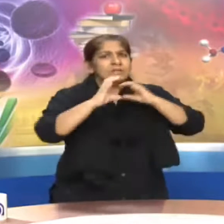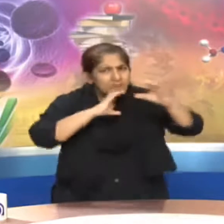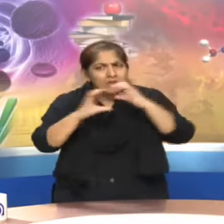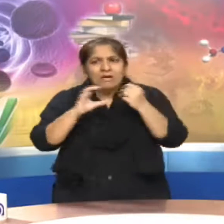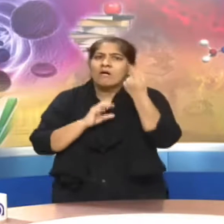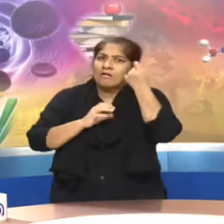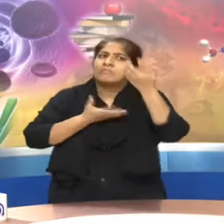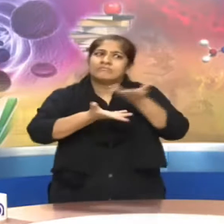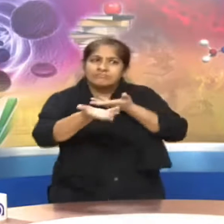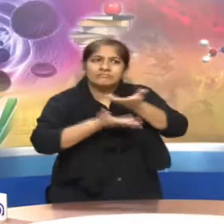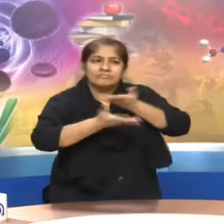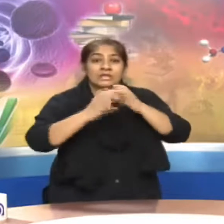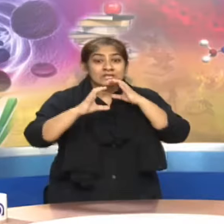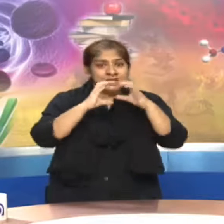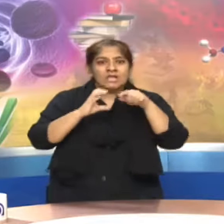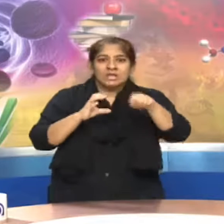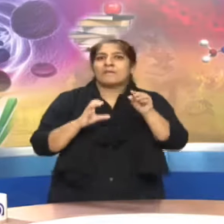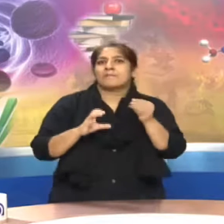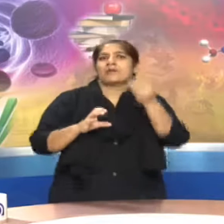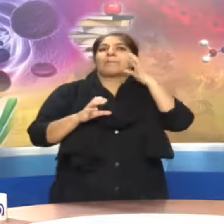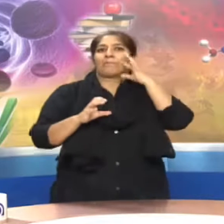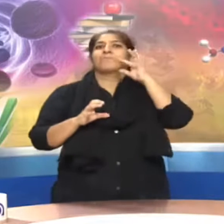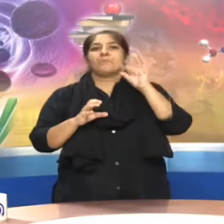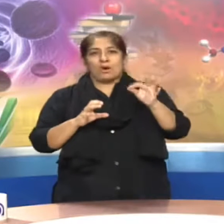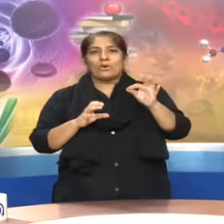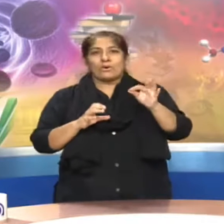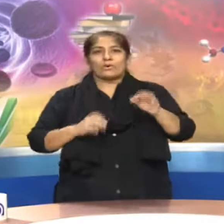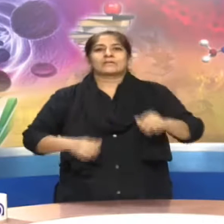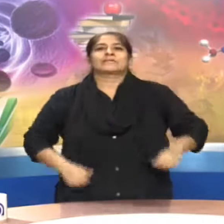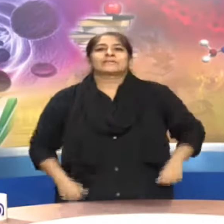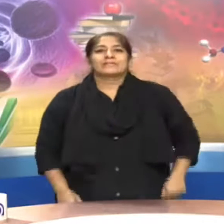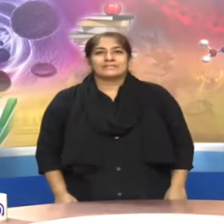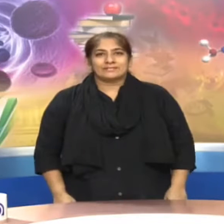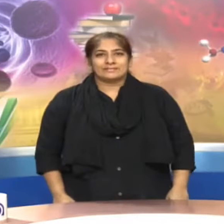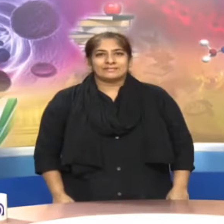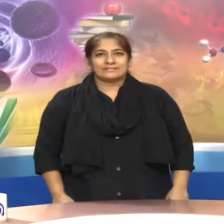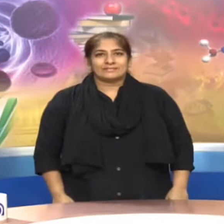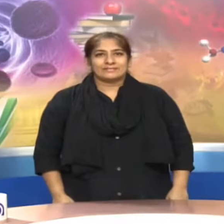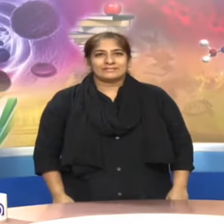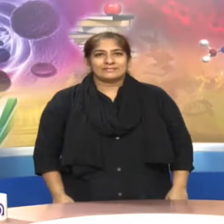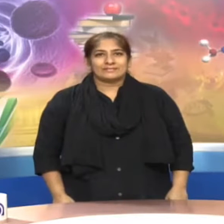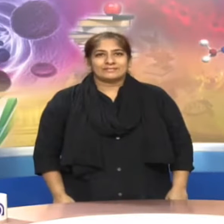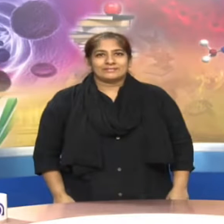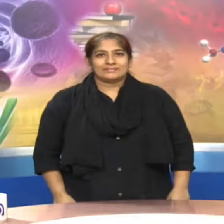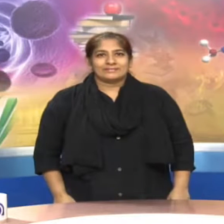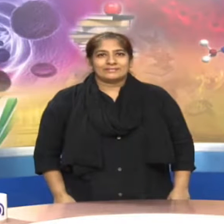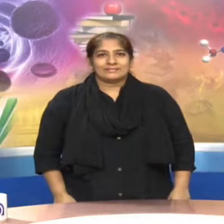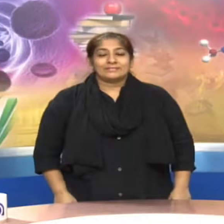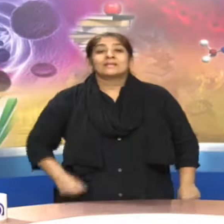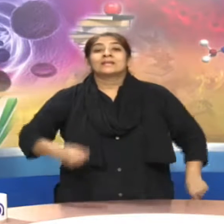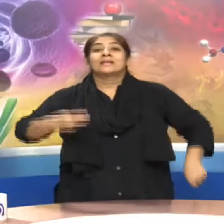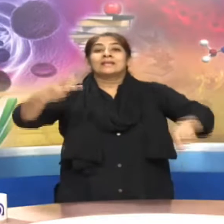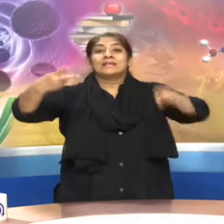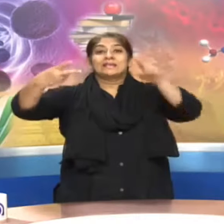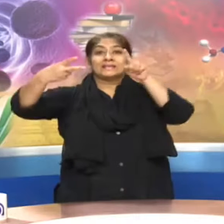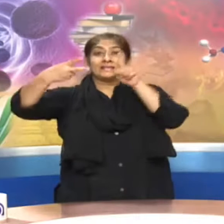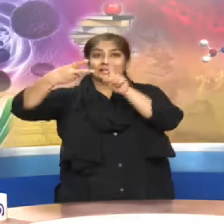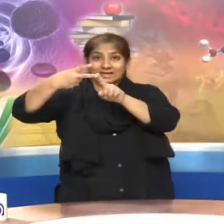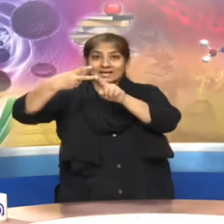communication requires two people and we interact with each other, so that is important. Similarly, supervision, it improves